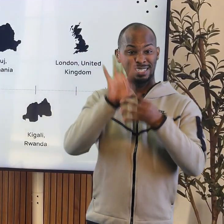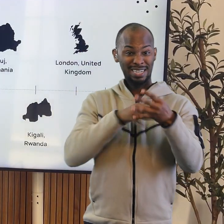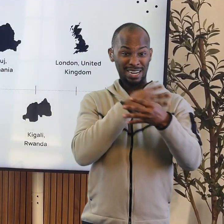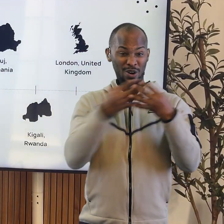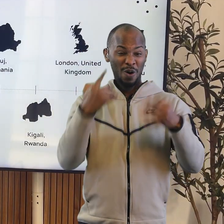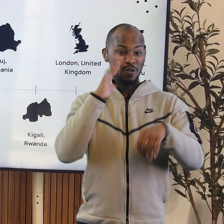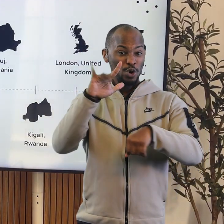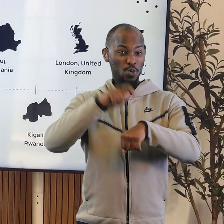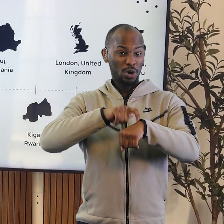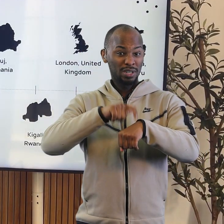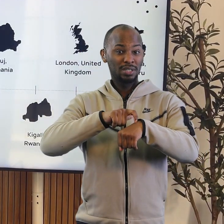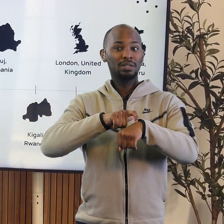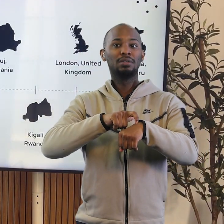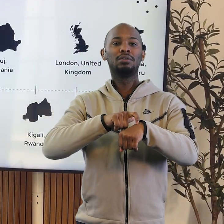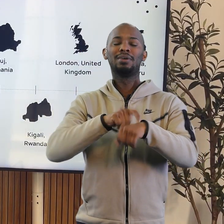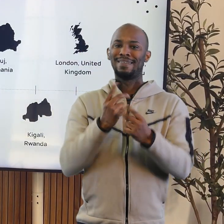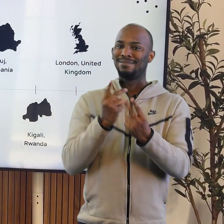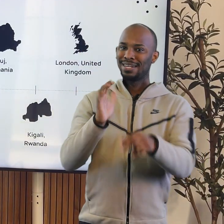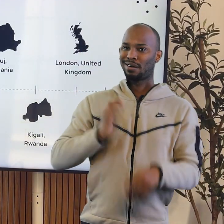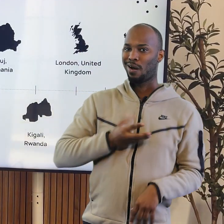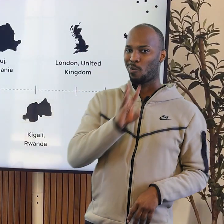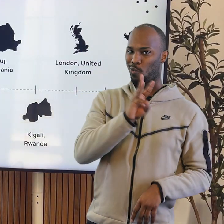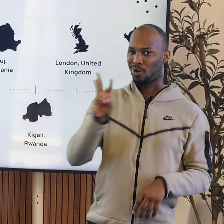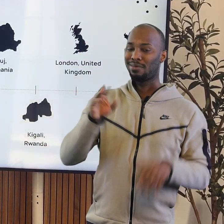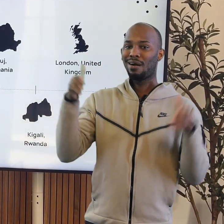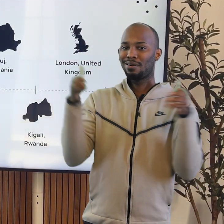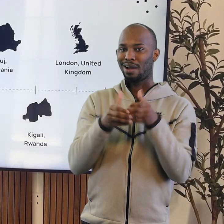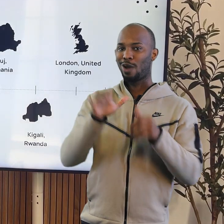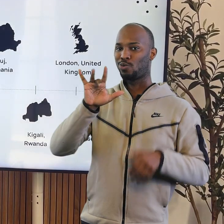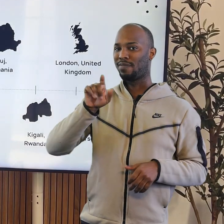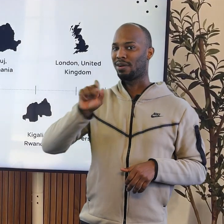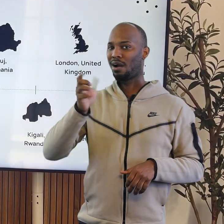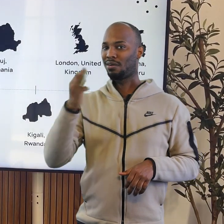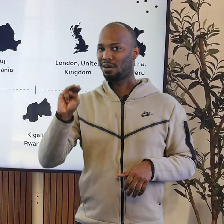schedule in your time zone, you can visit our website at